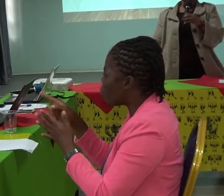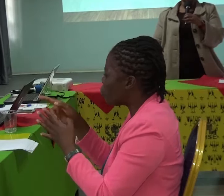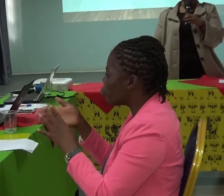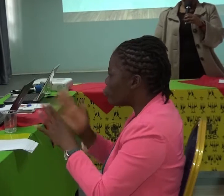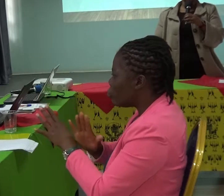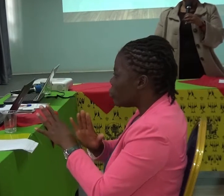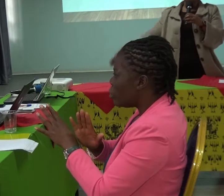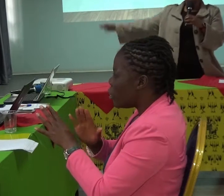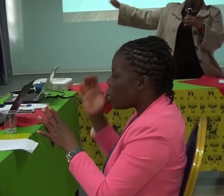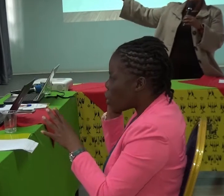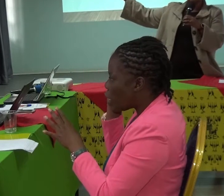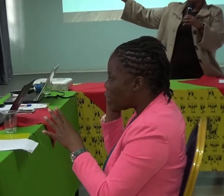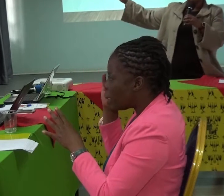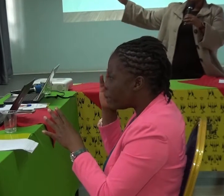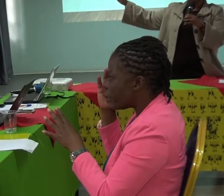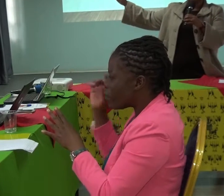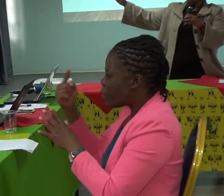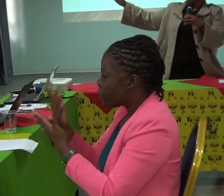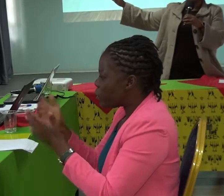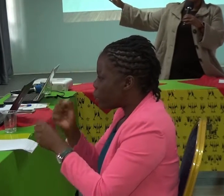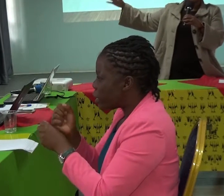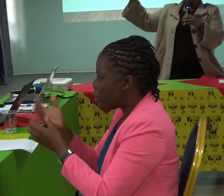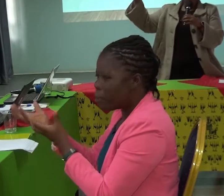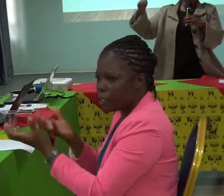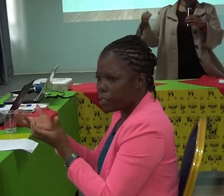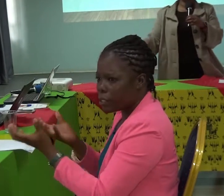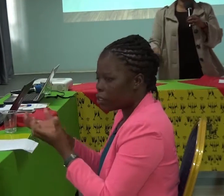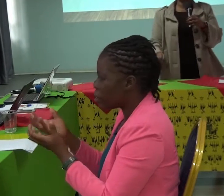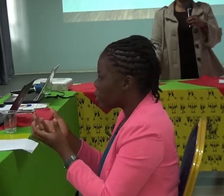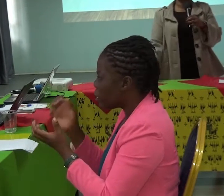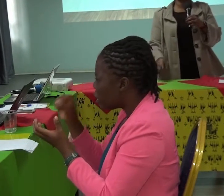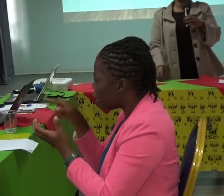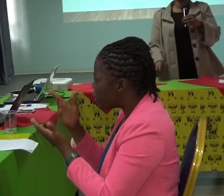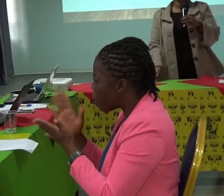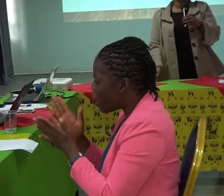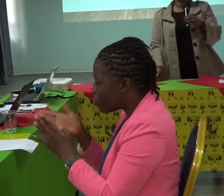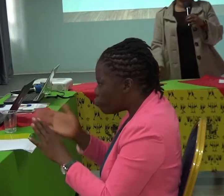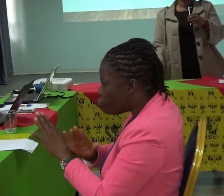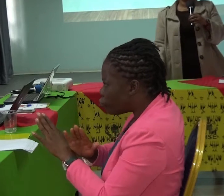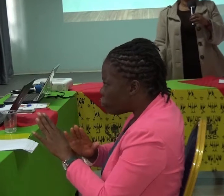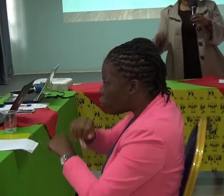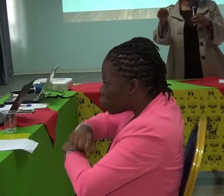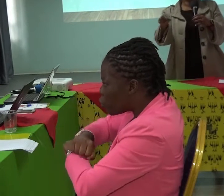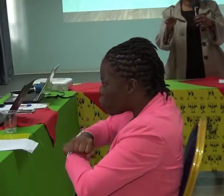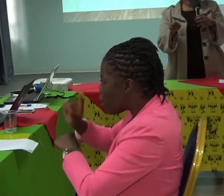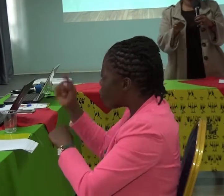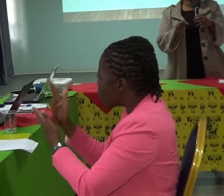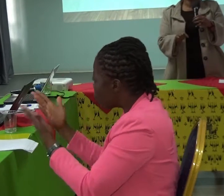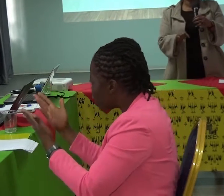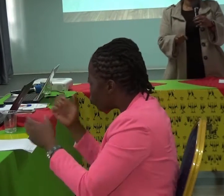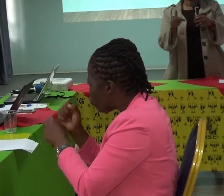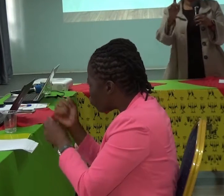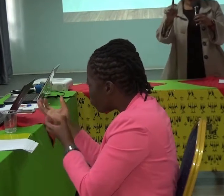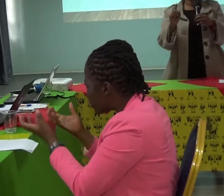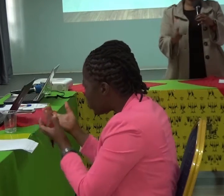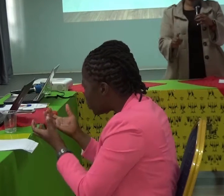was business? Mirembe? Can somebody leave school and the first thing you do is business? Everybody needs to be